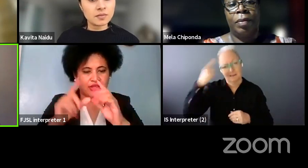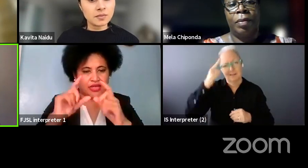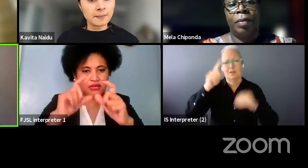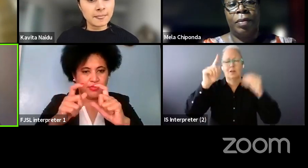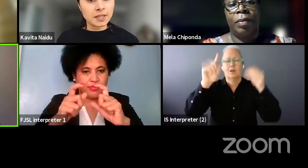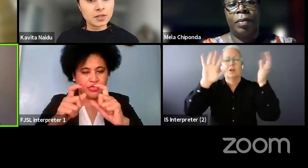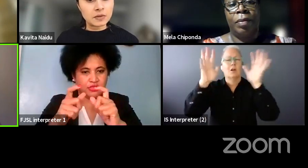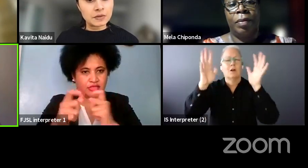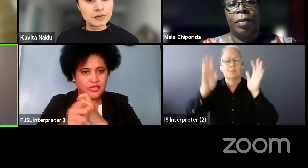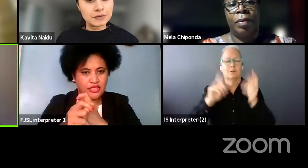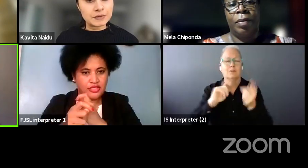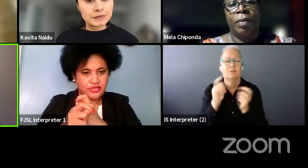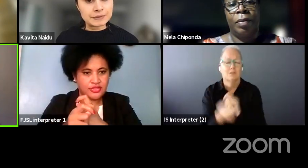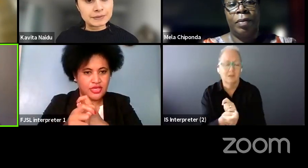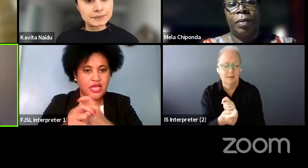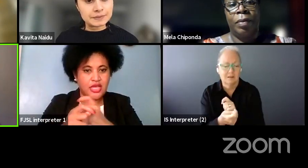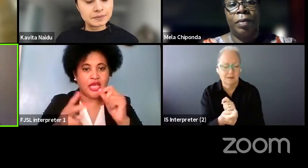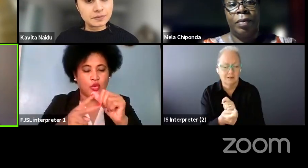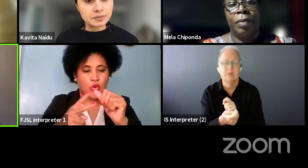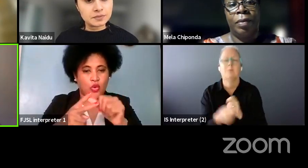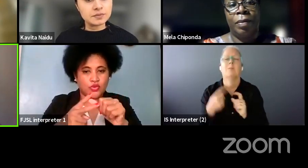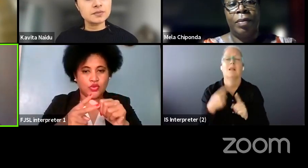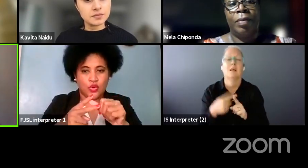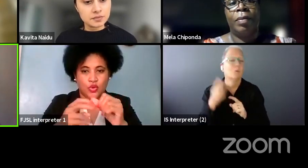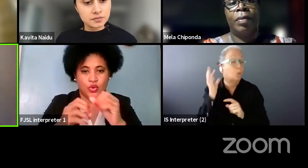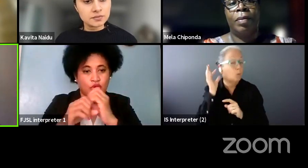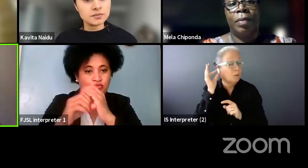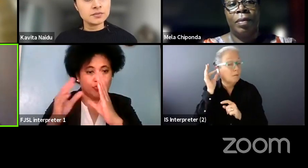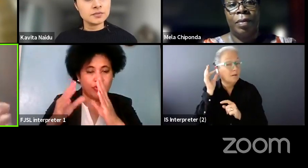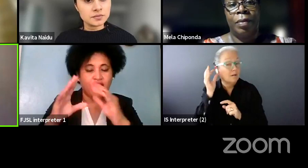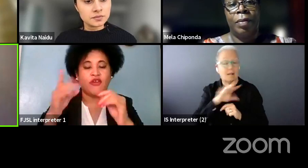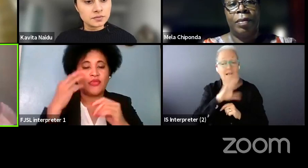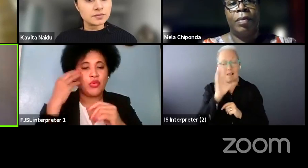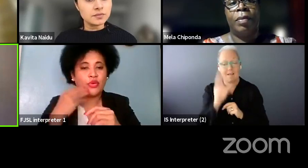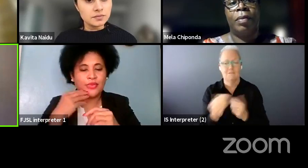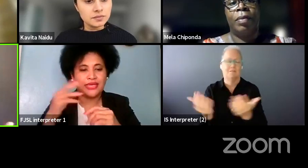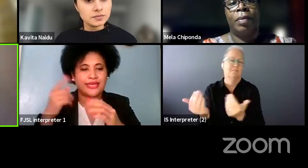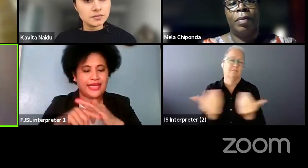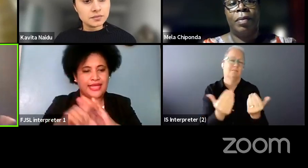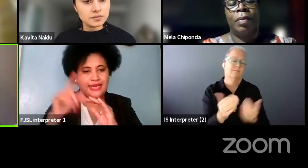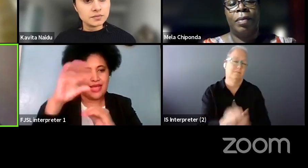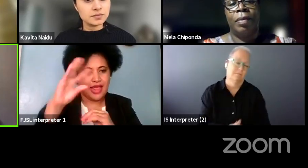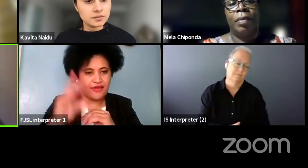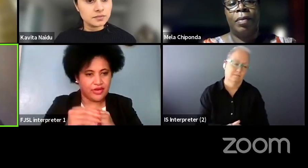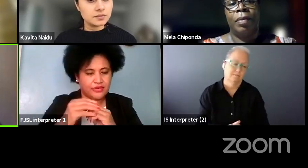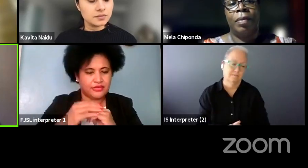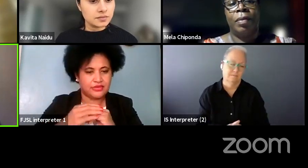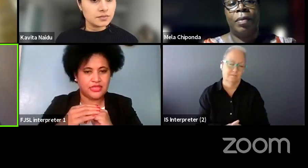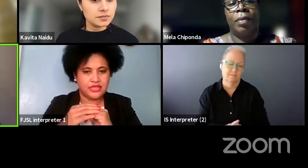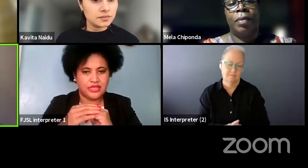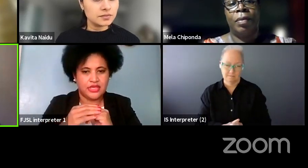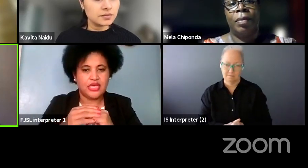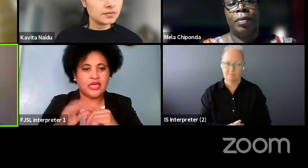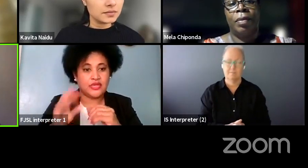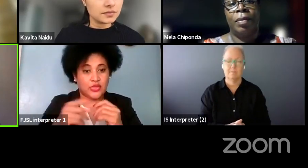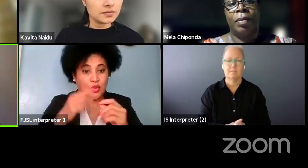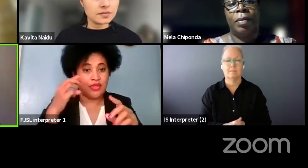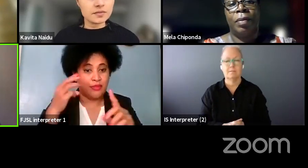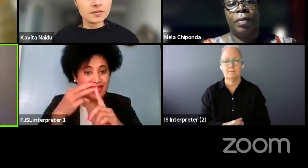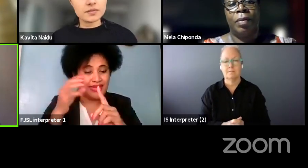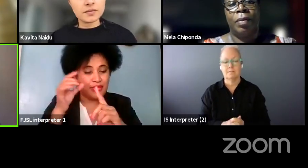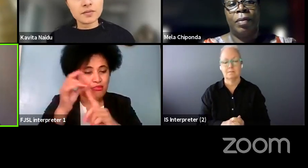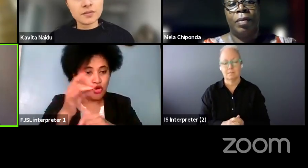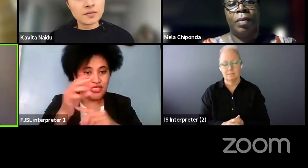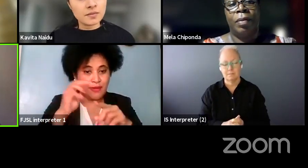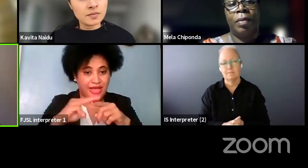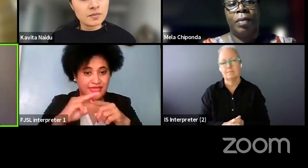most importantly, amplifying the knowledge of women farmers across Africa. The rallying call and the overarching message in this, and that they